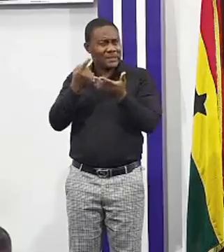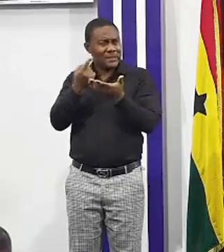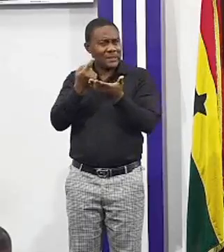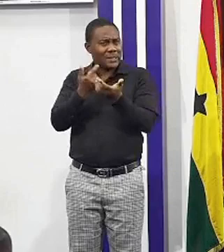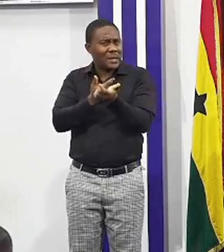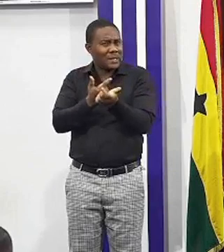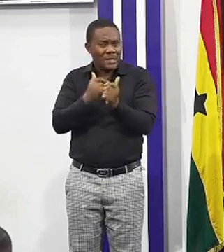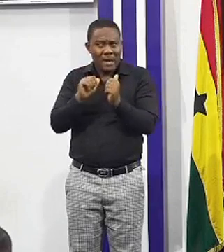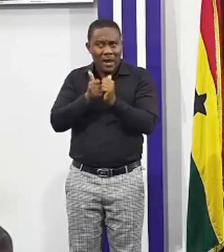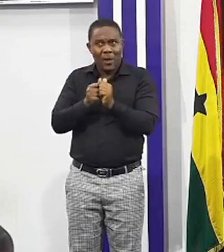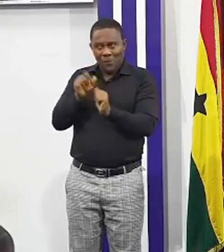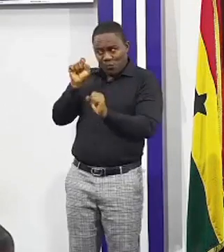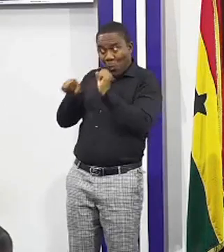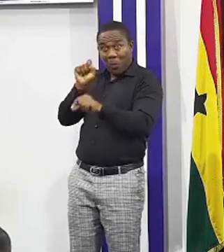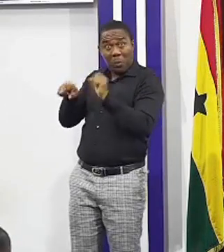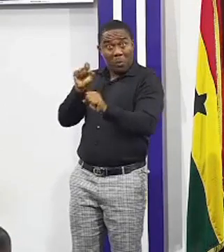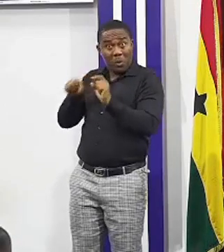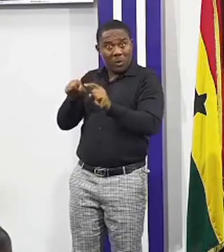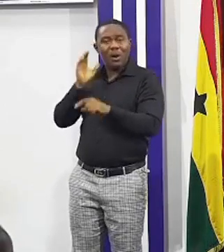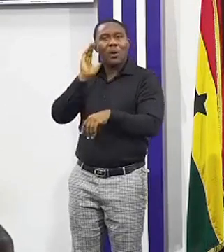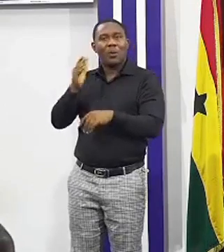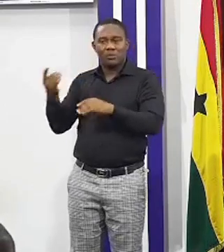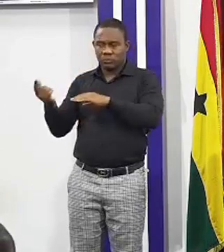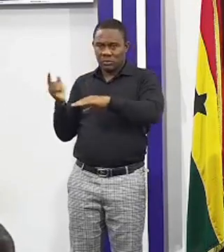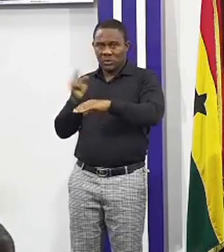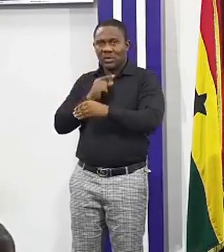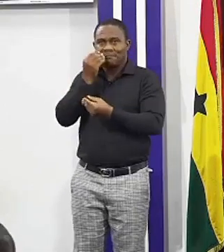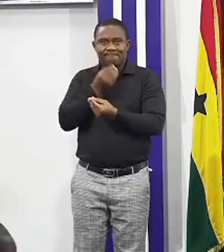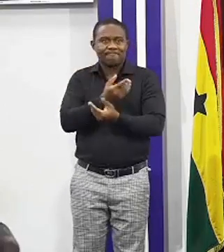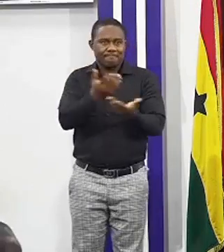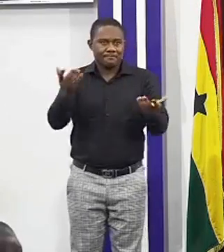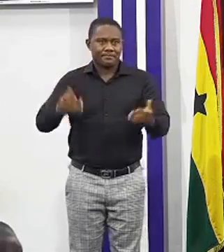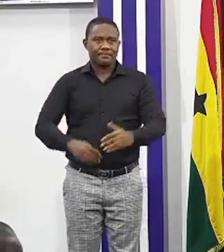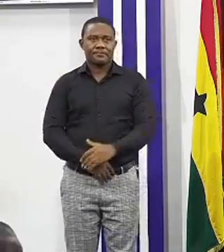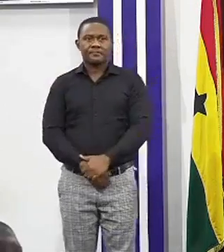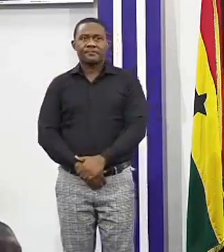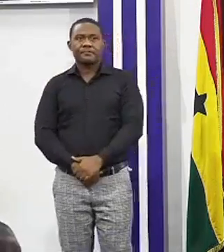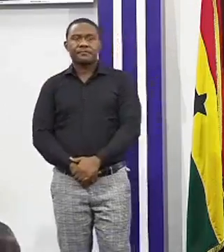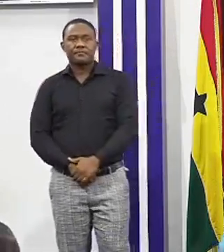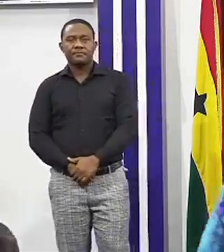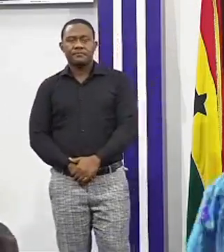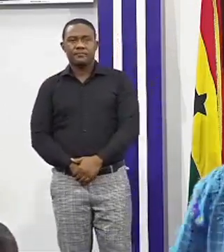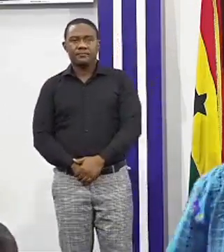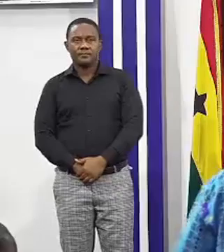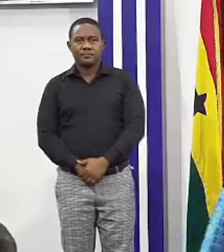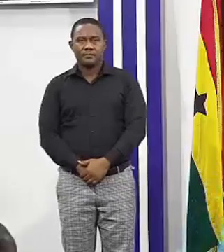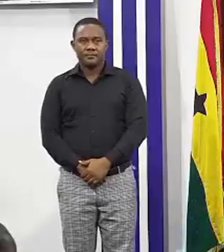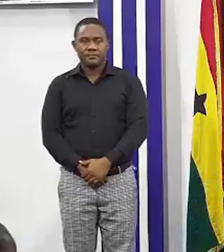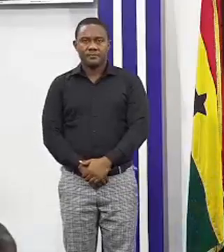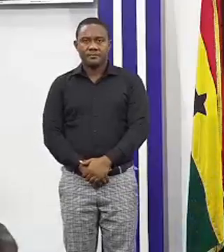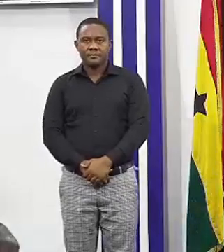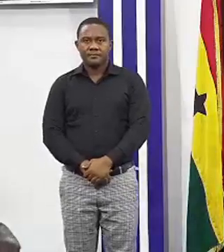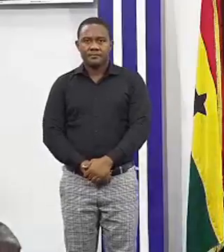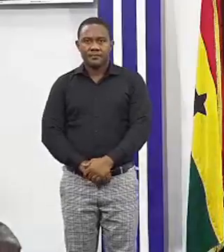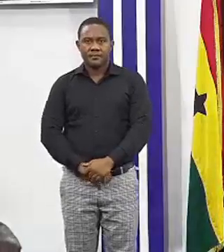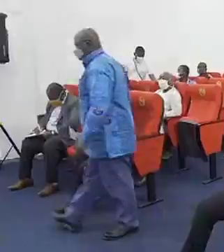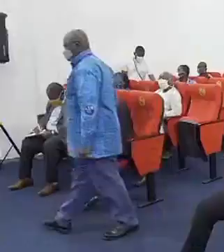testing. We can rely on that data. Professor Ampofu, please join us with that. Just a moment for them to sanitize the